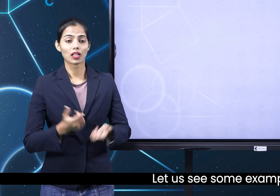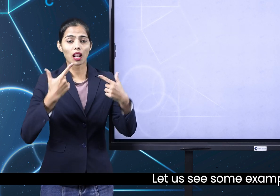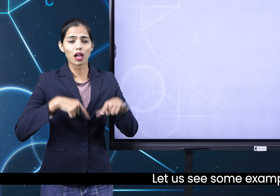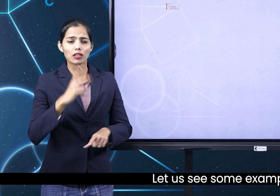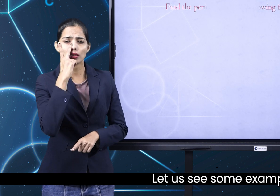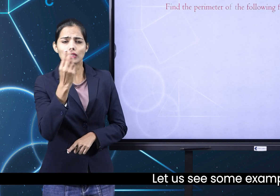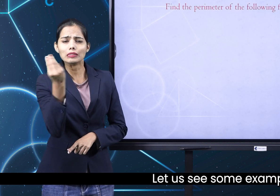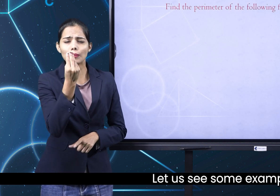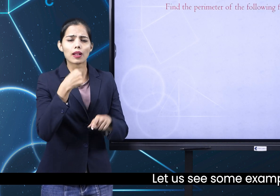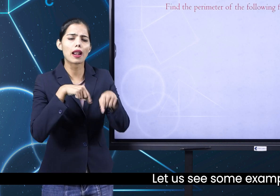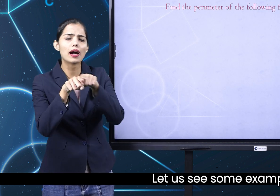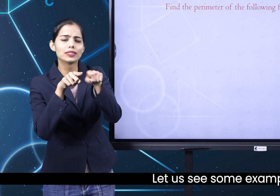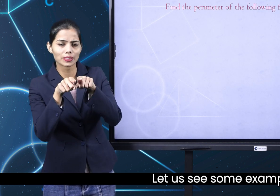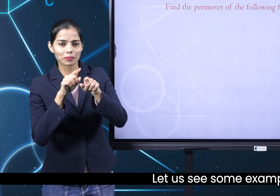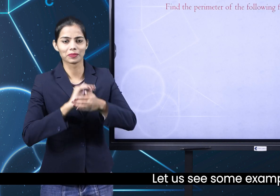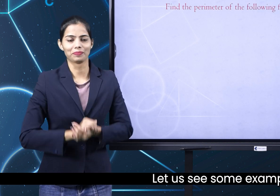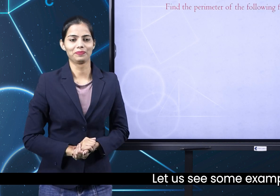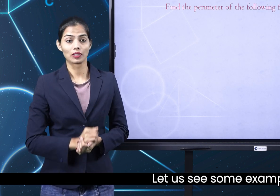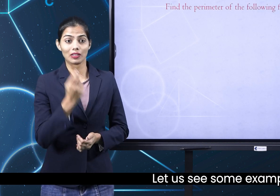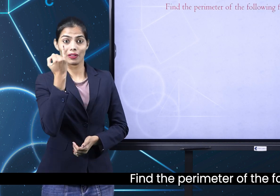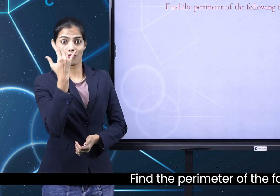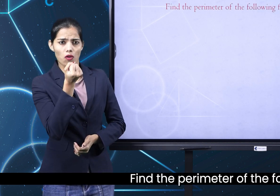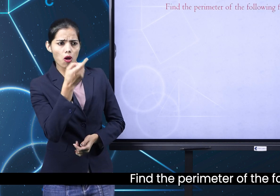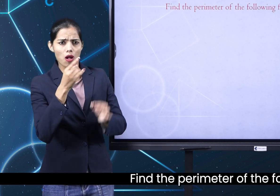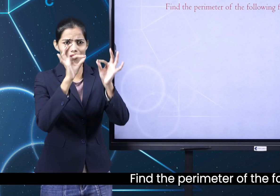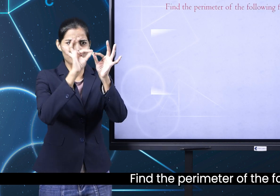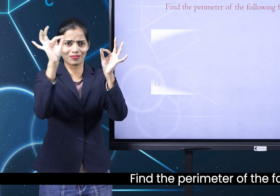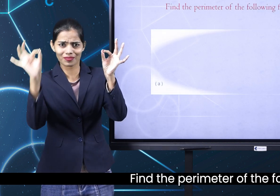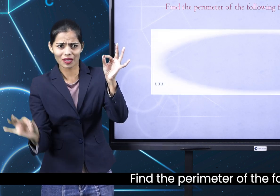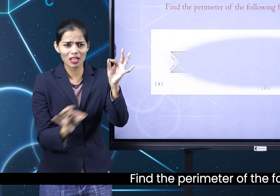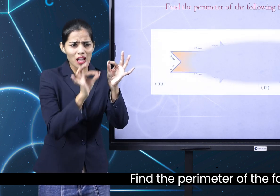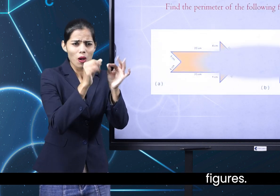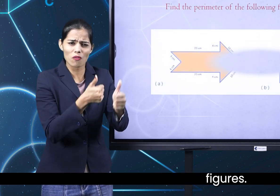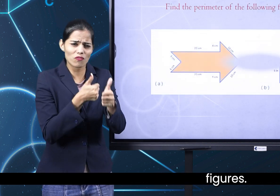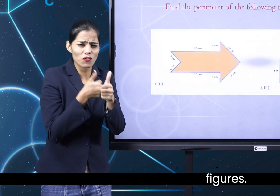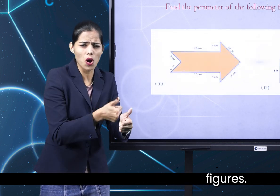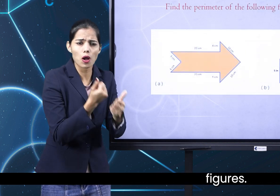Let us see some examples. Find the perimeter of the following figures.